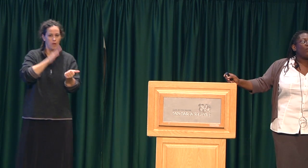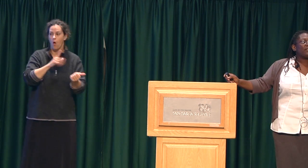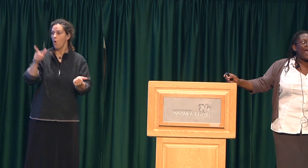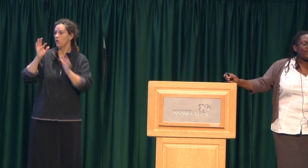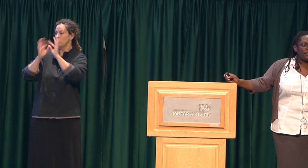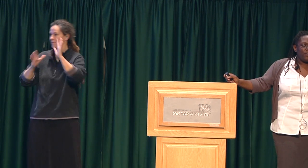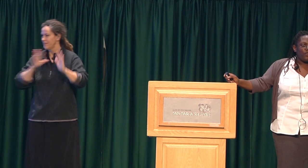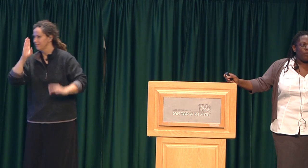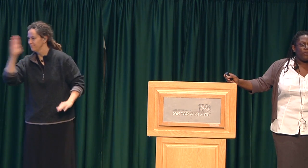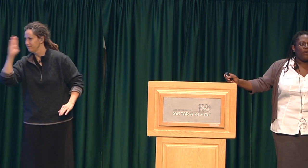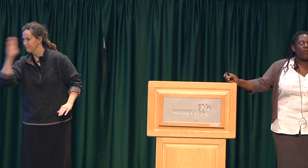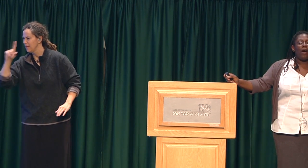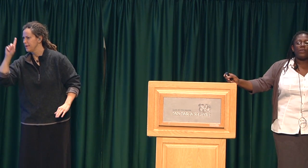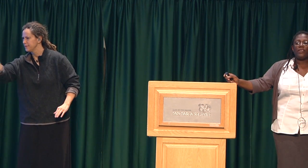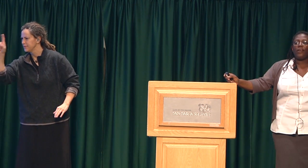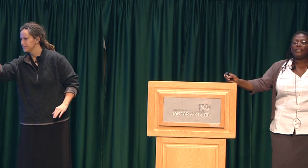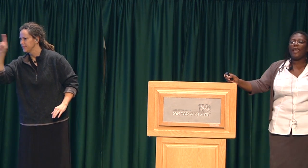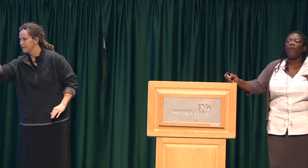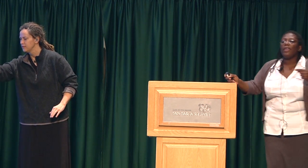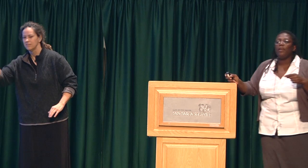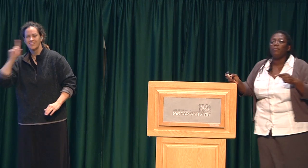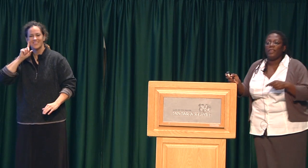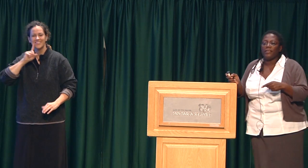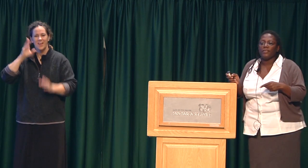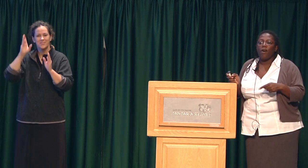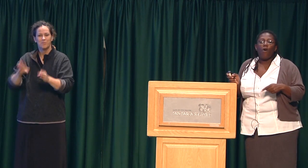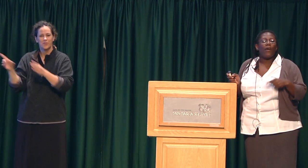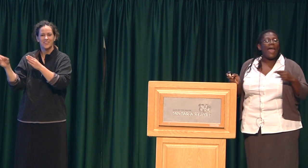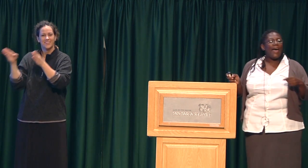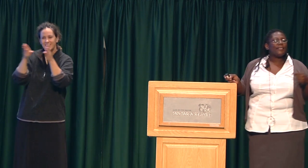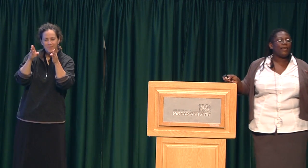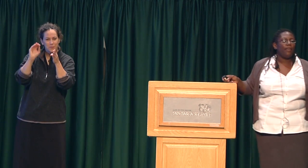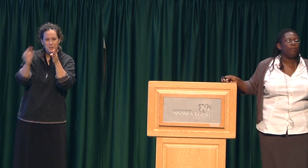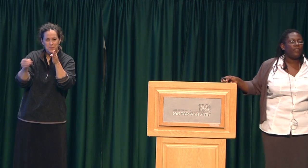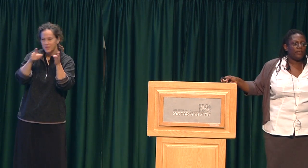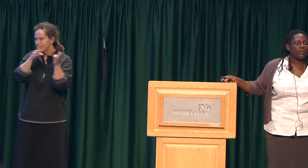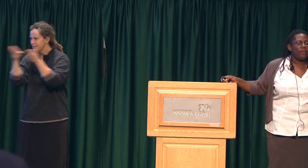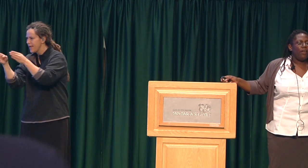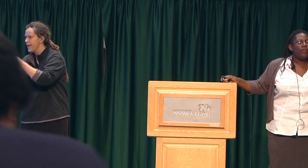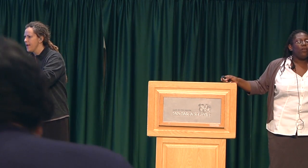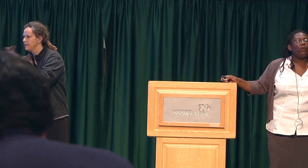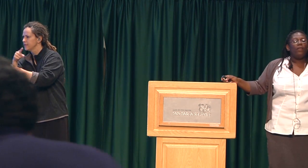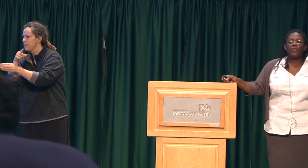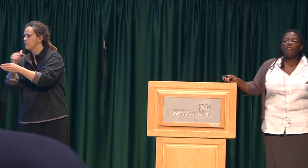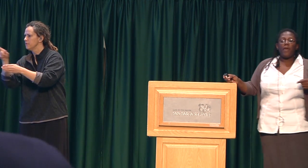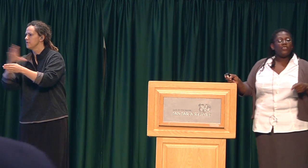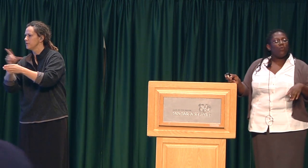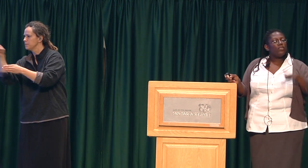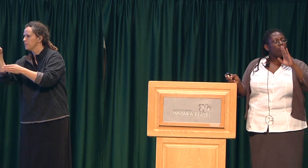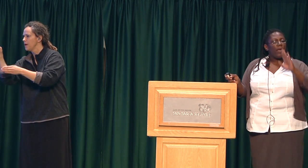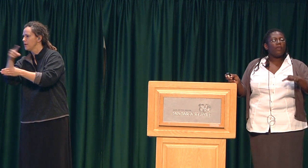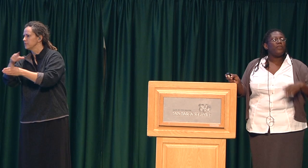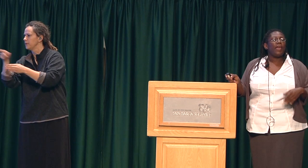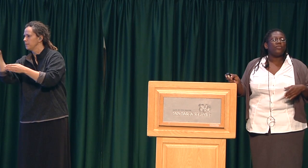or always ask the interpreter. We always hear, tell him this or ask him this. The deaf